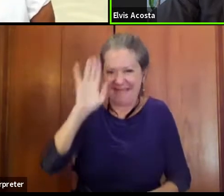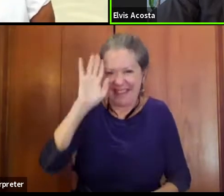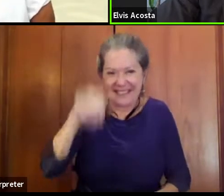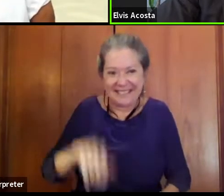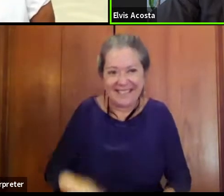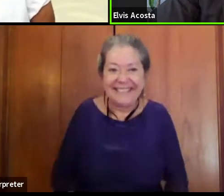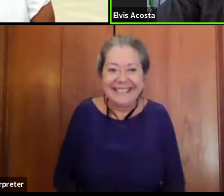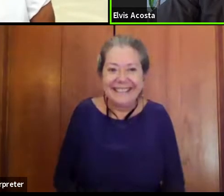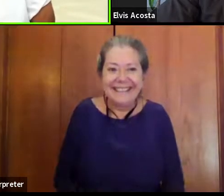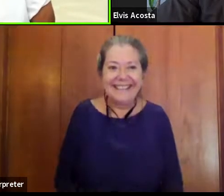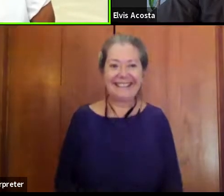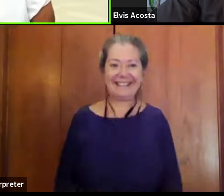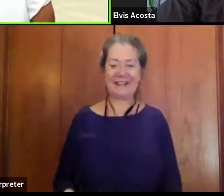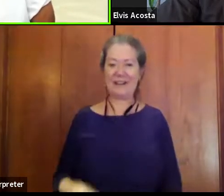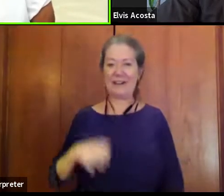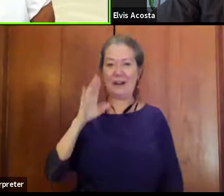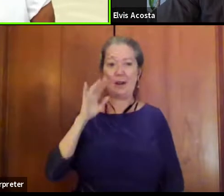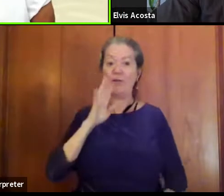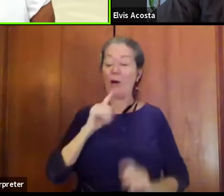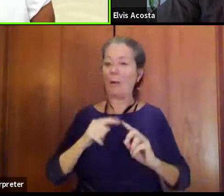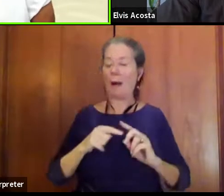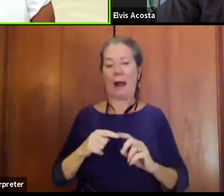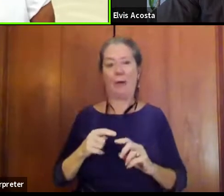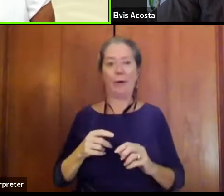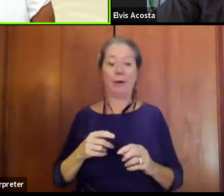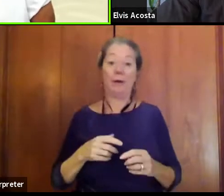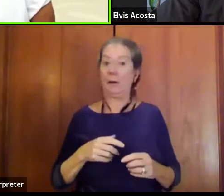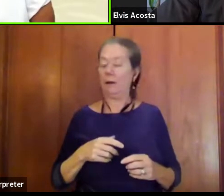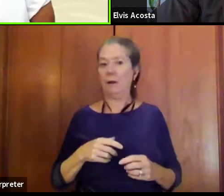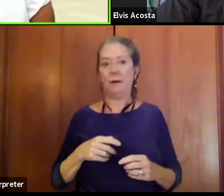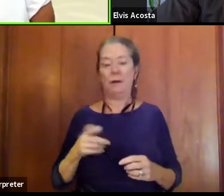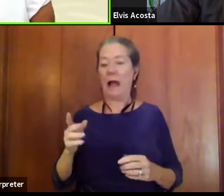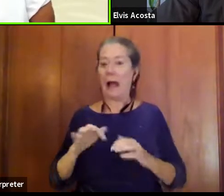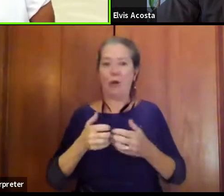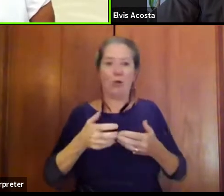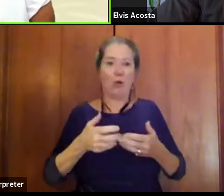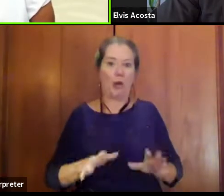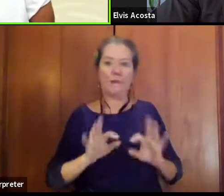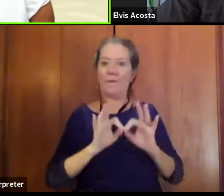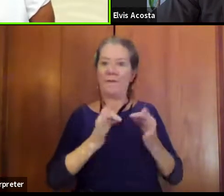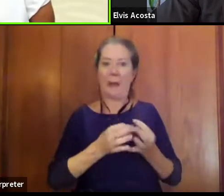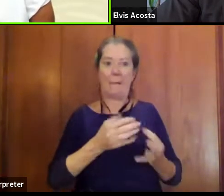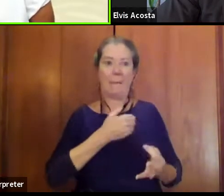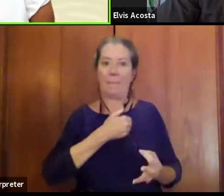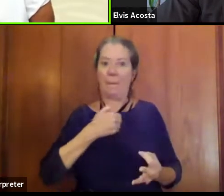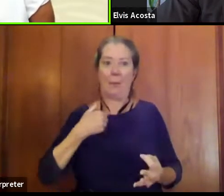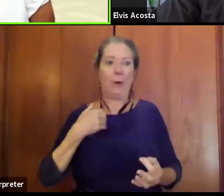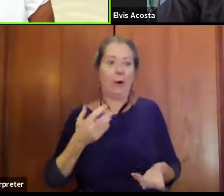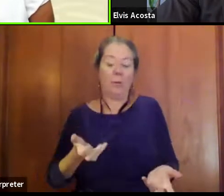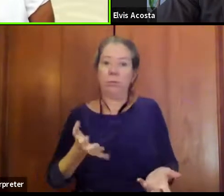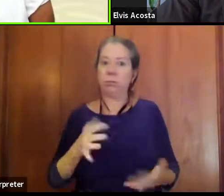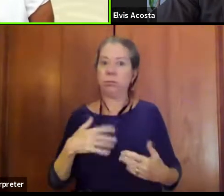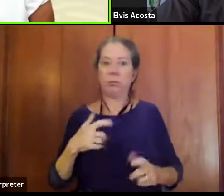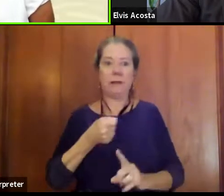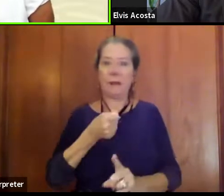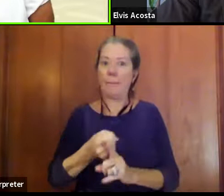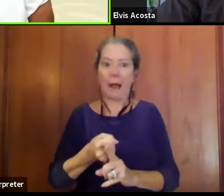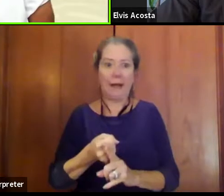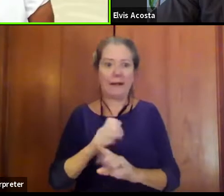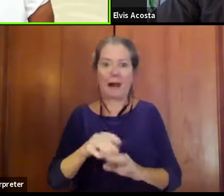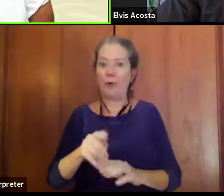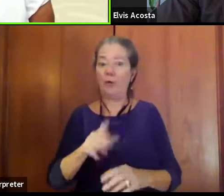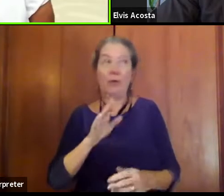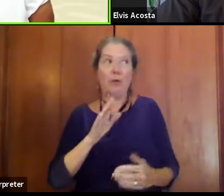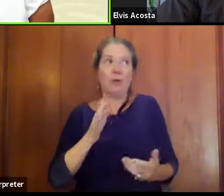And really even talking about, losing family members so young, how that impacts you, you never realize. So thank you so much